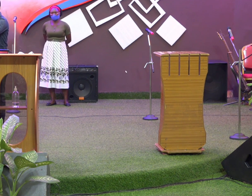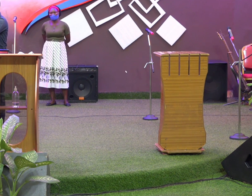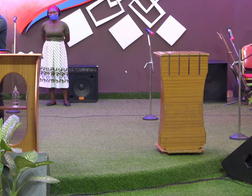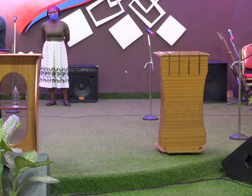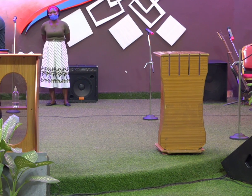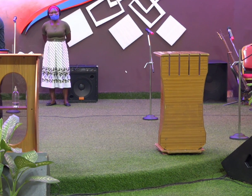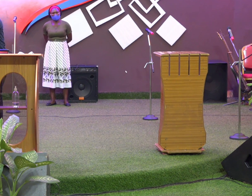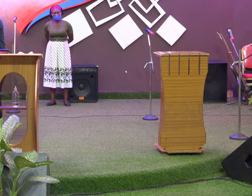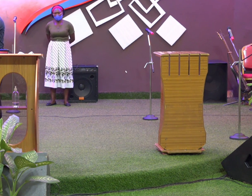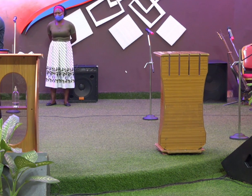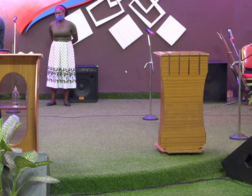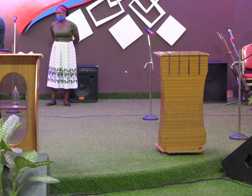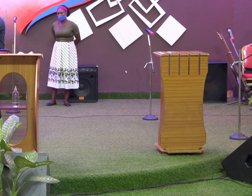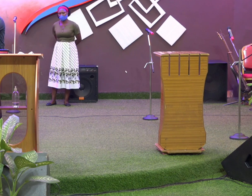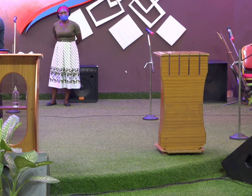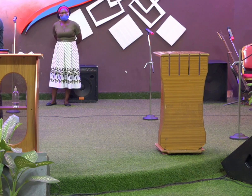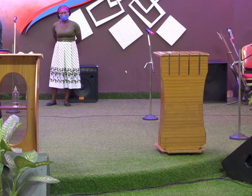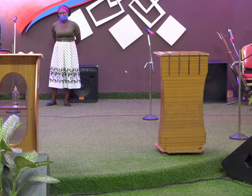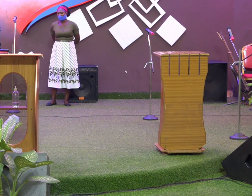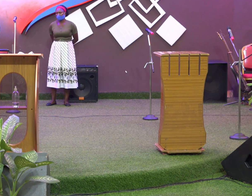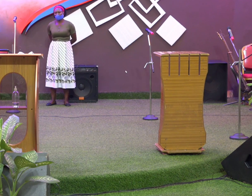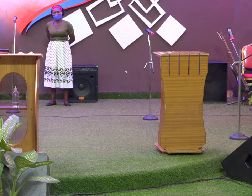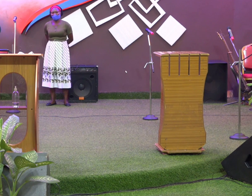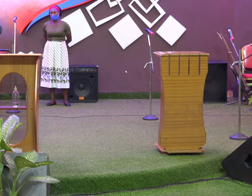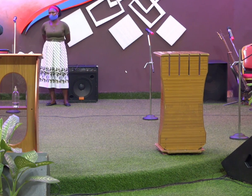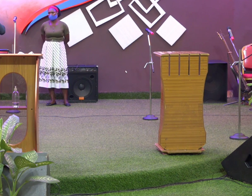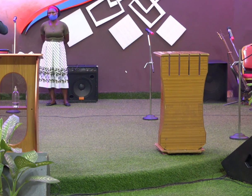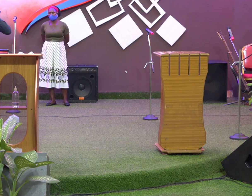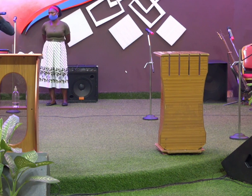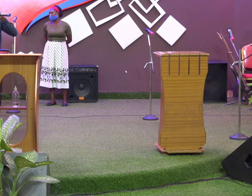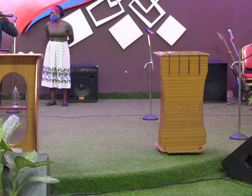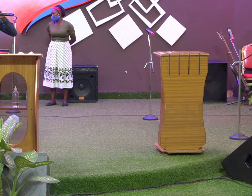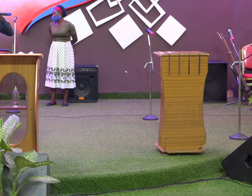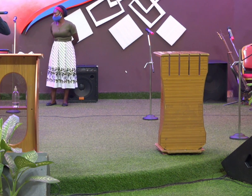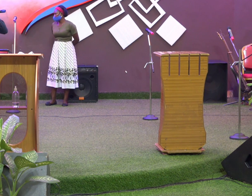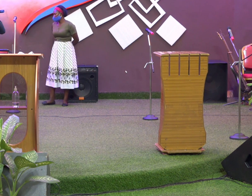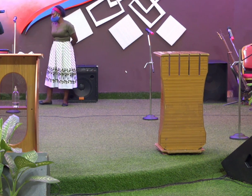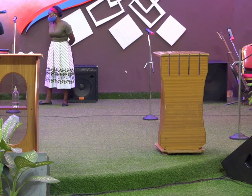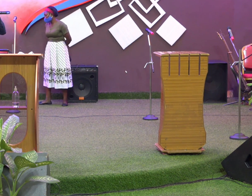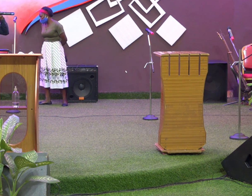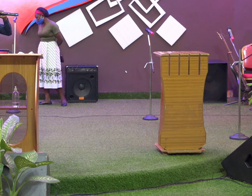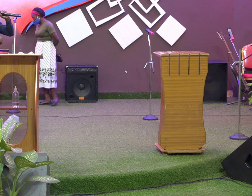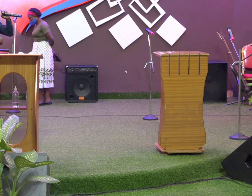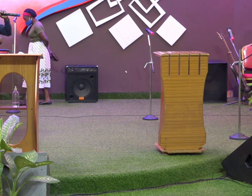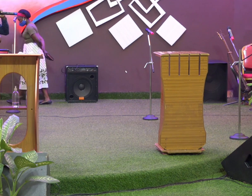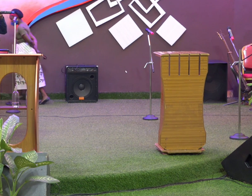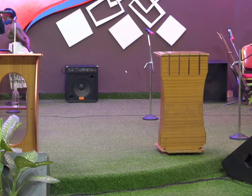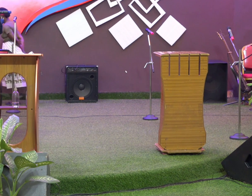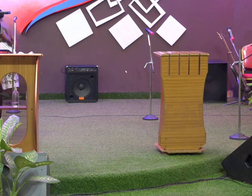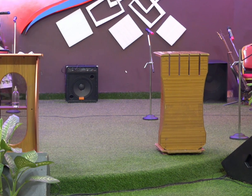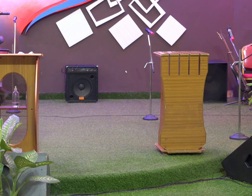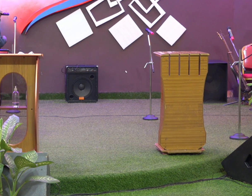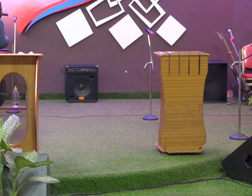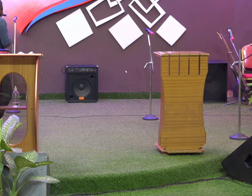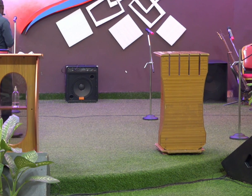water. There's a new living fountain that is being reopened in us. That is being reopened in this ministry. Thank you, Heavenly King of Glory. We